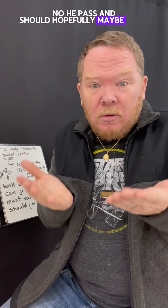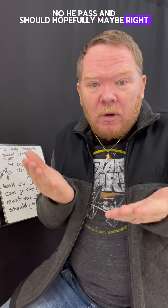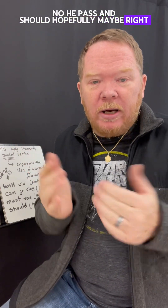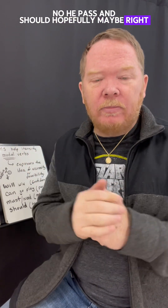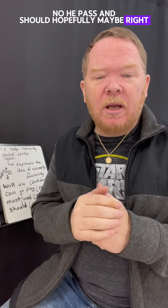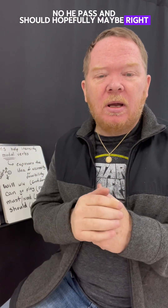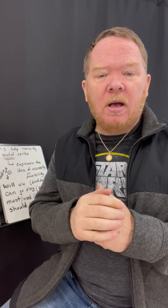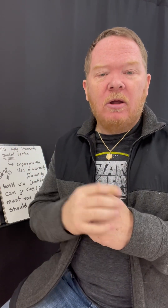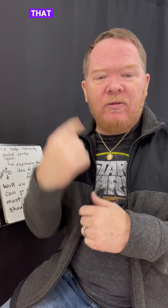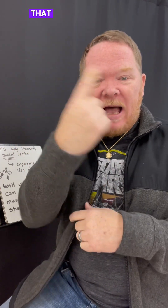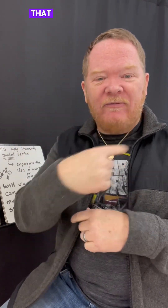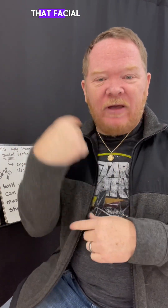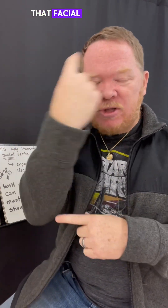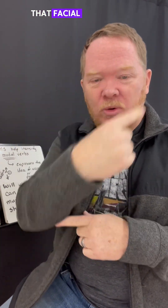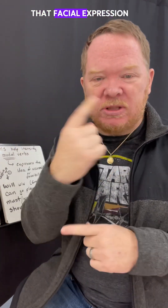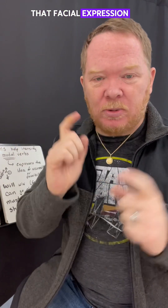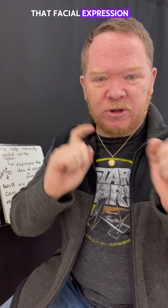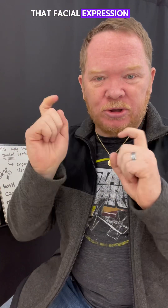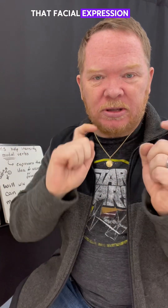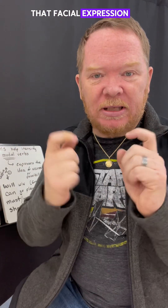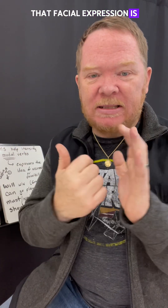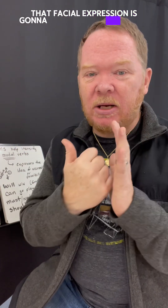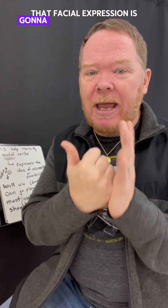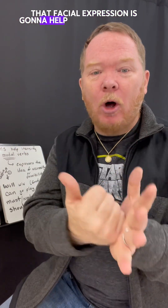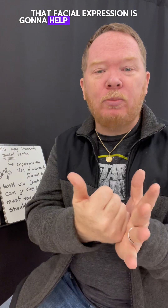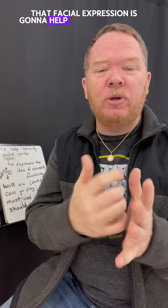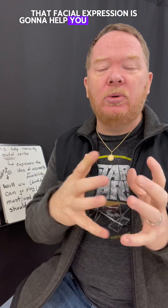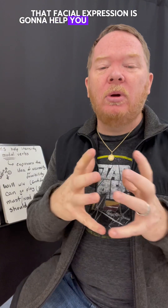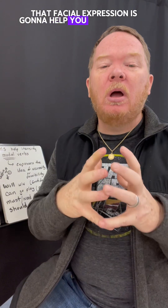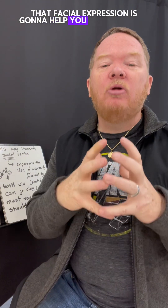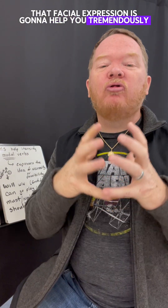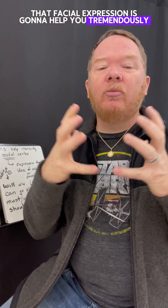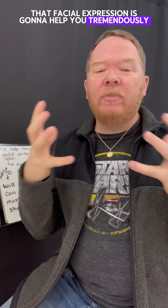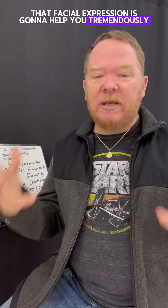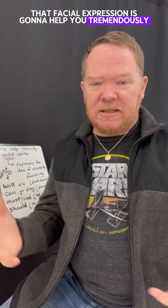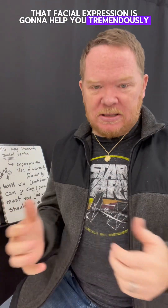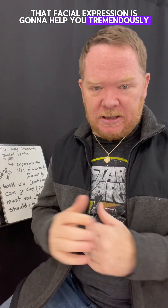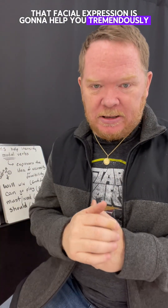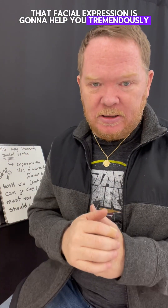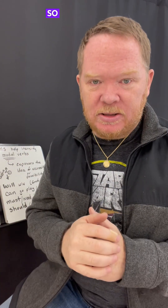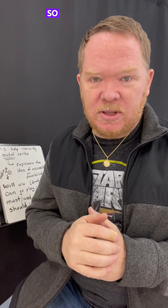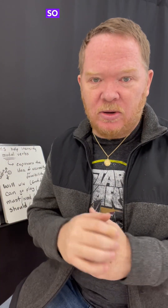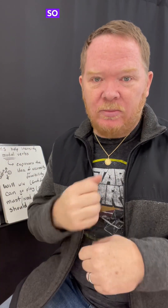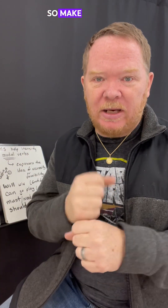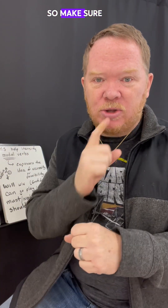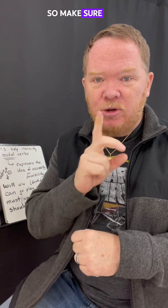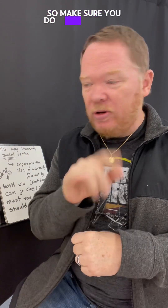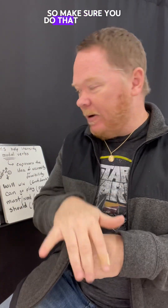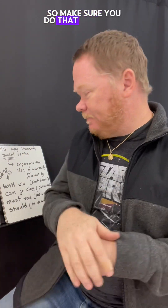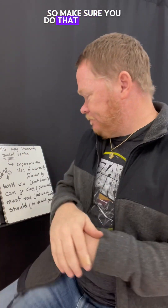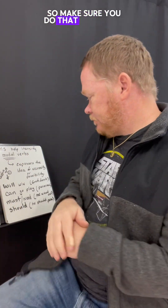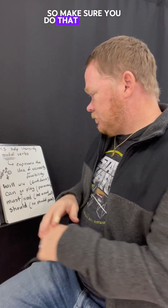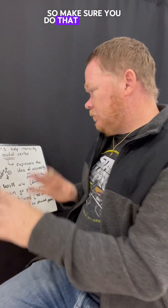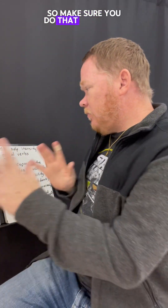right? That facial expression is going to help you tremendously. So make sure you do that.